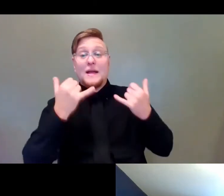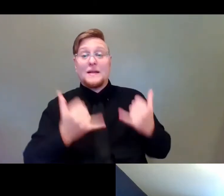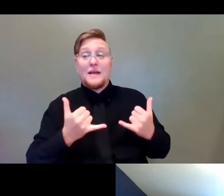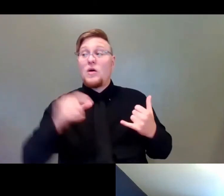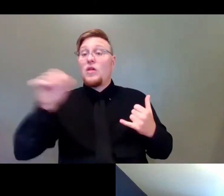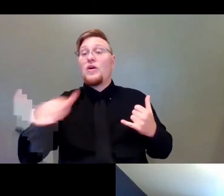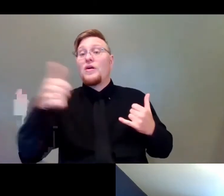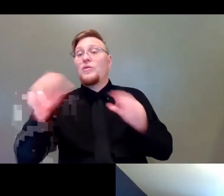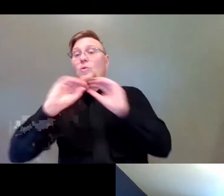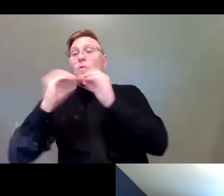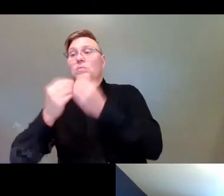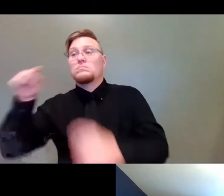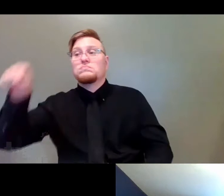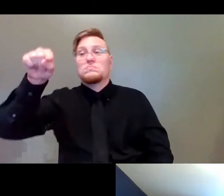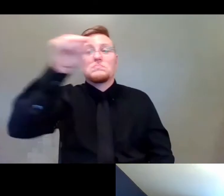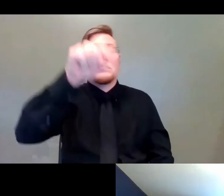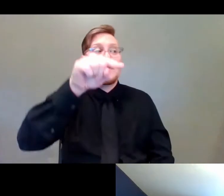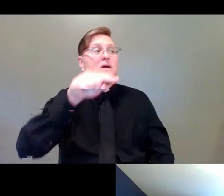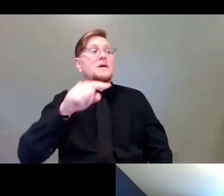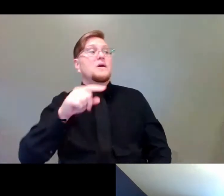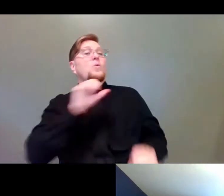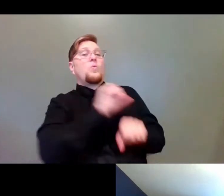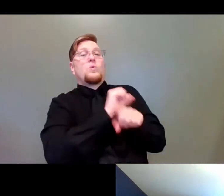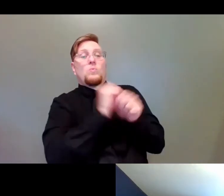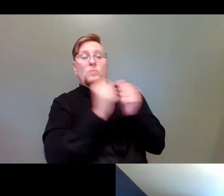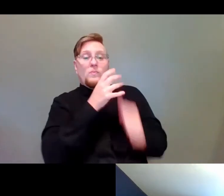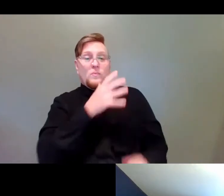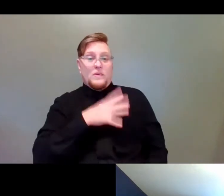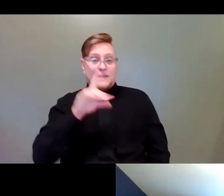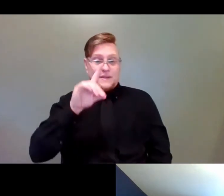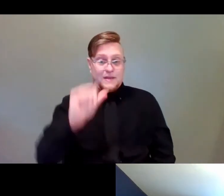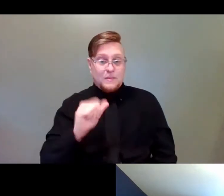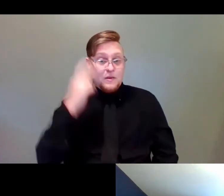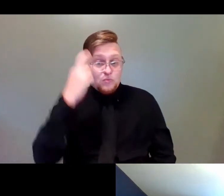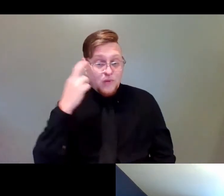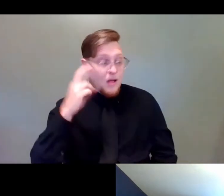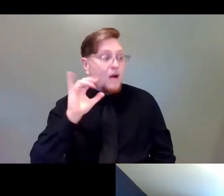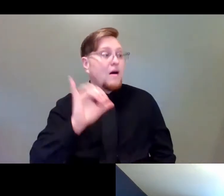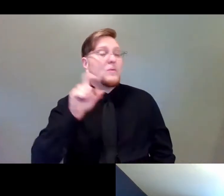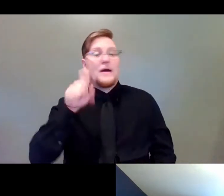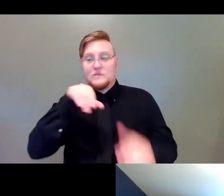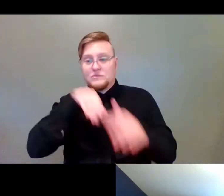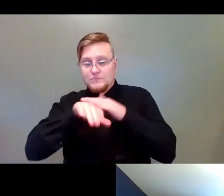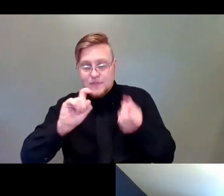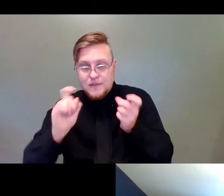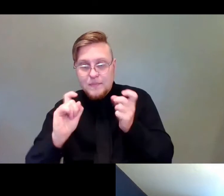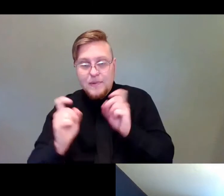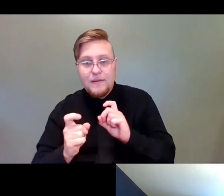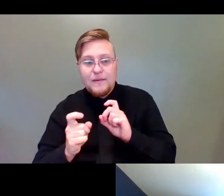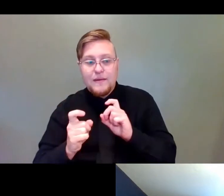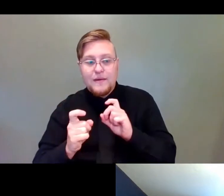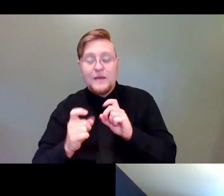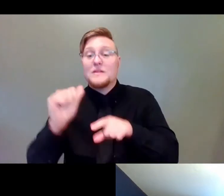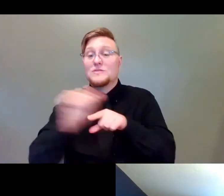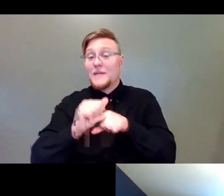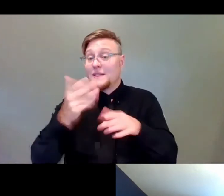they realize all the accommodations they have to do, even after the training is over, they now have relationships with